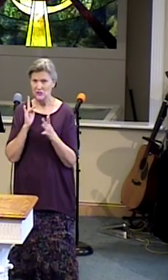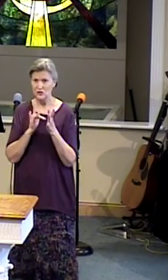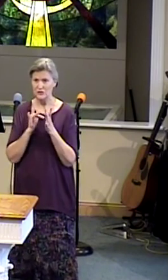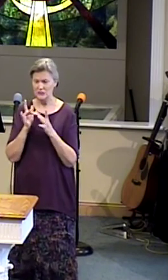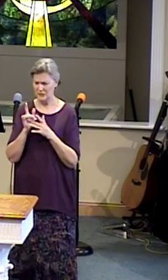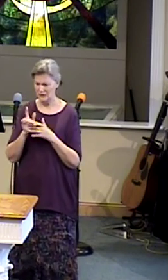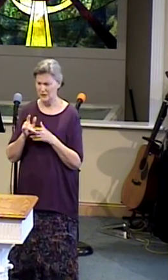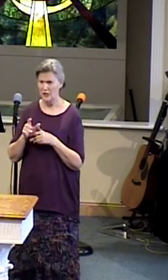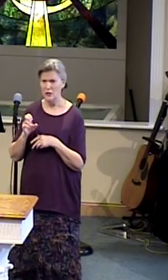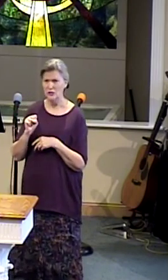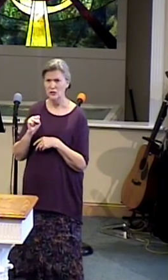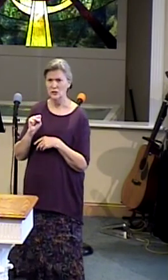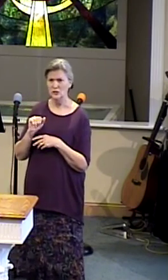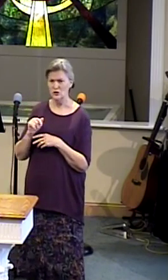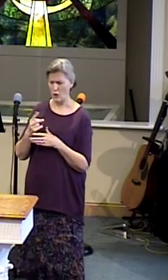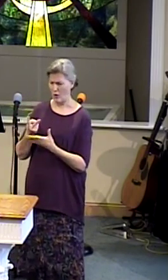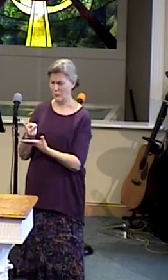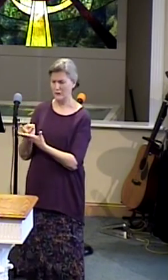Must be the devil.